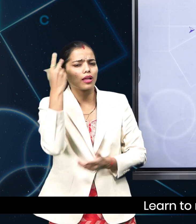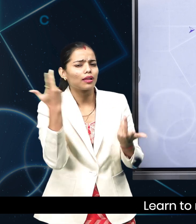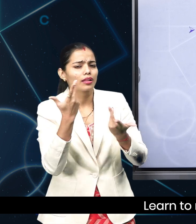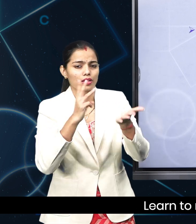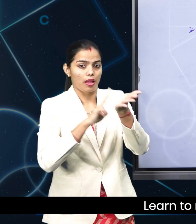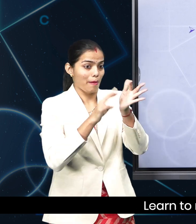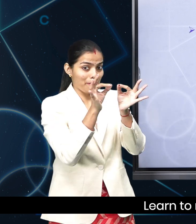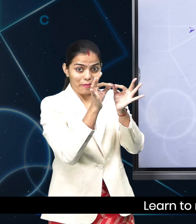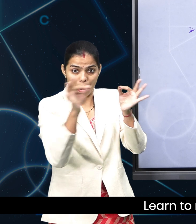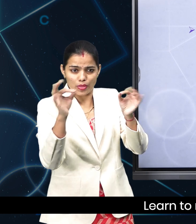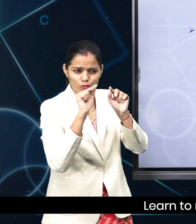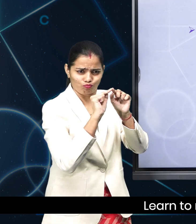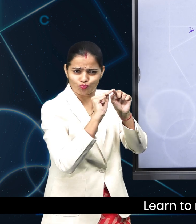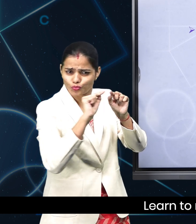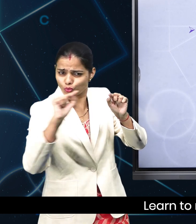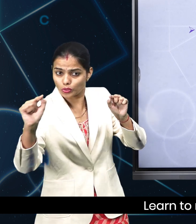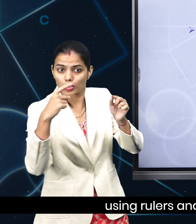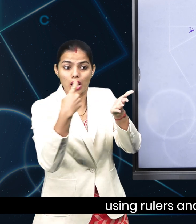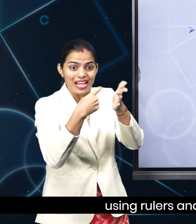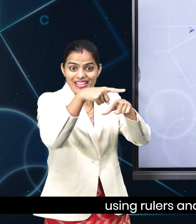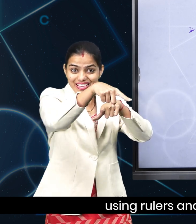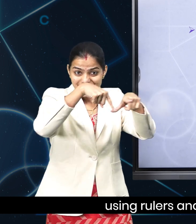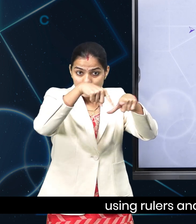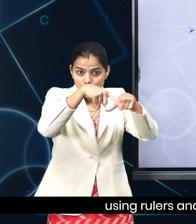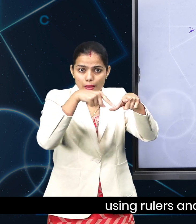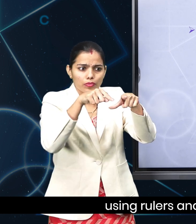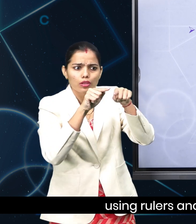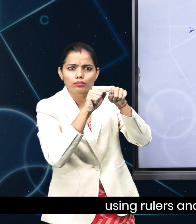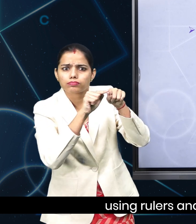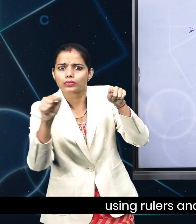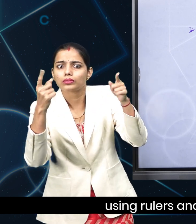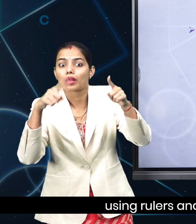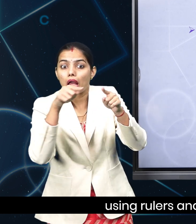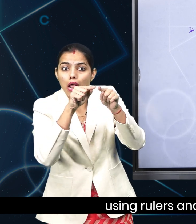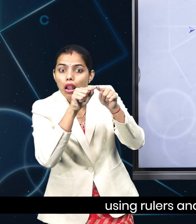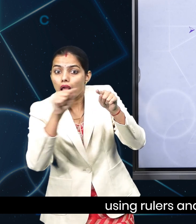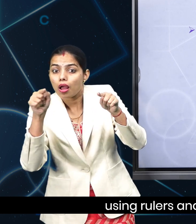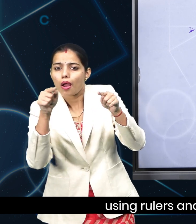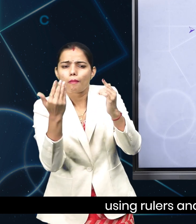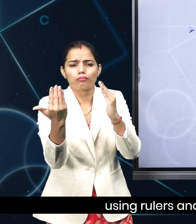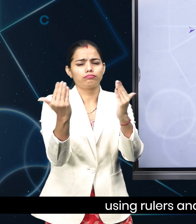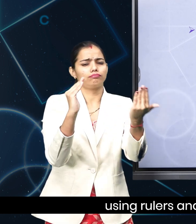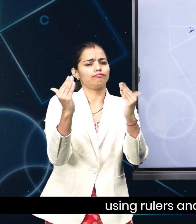learn to measure line segments using rulers and dividers to compare lengths.